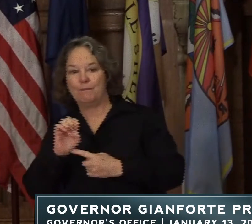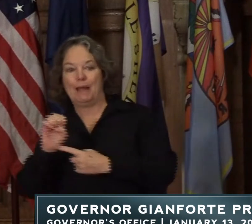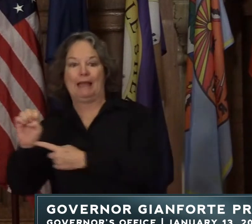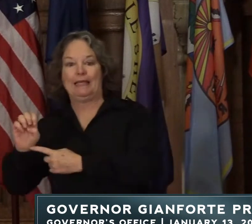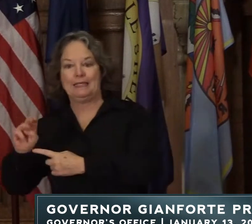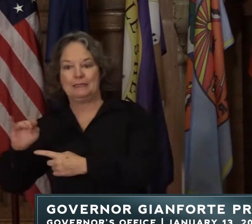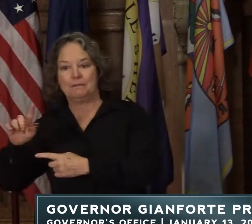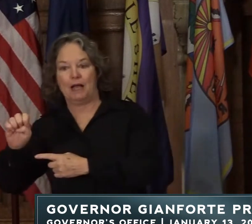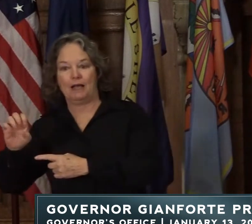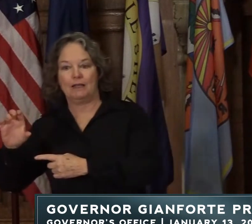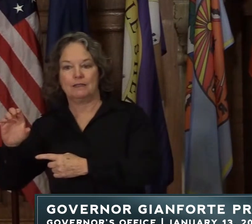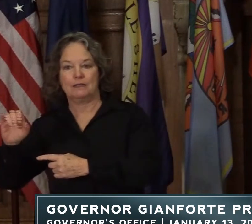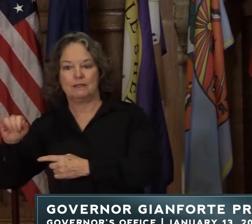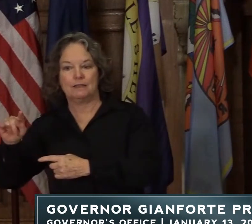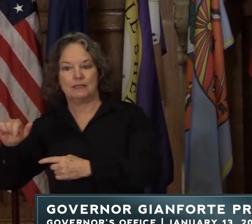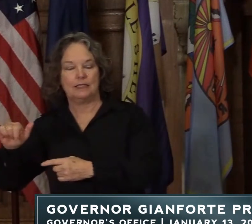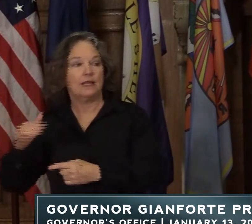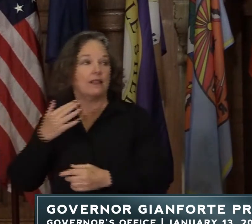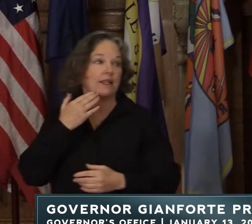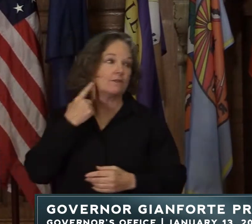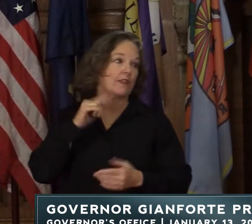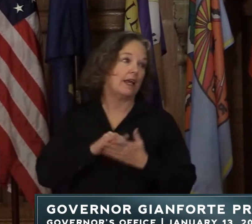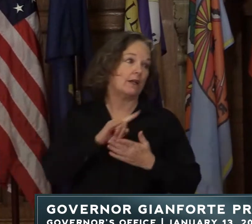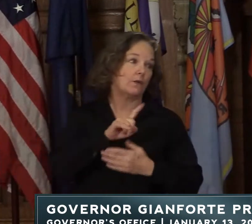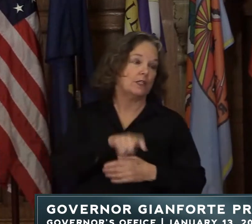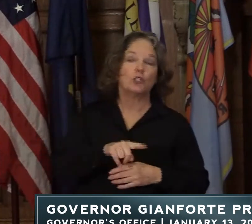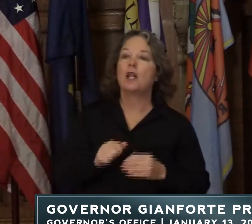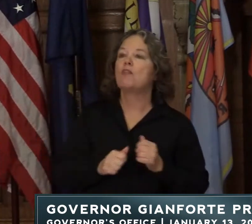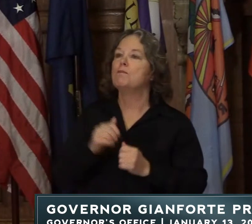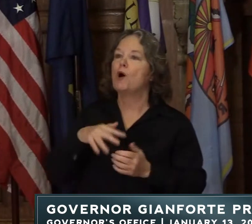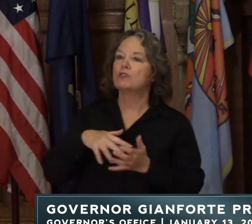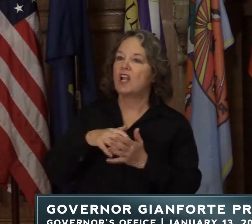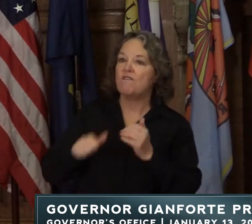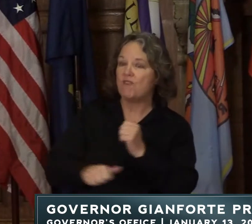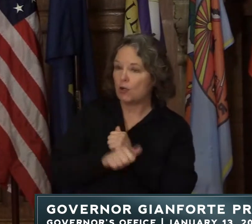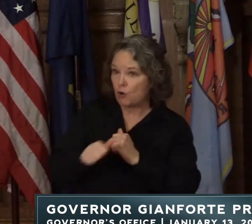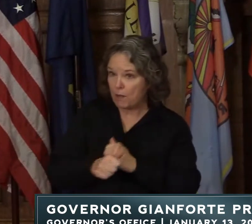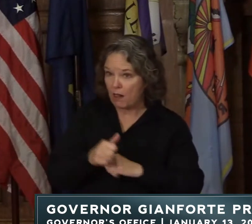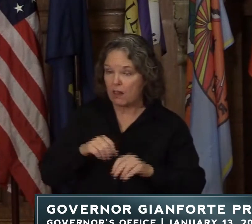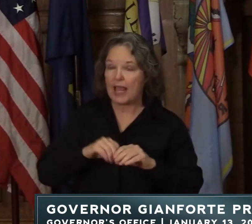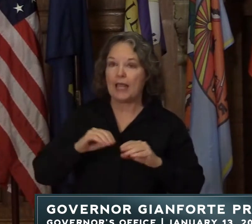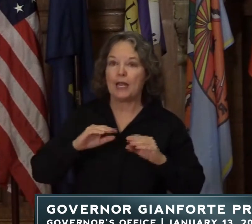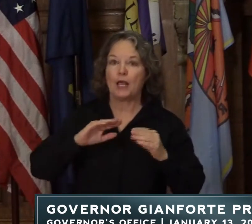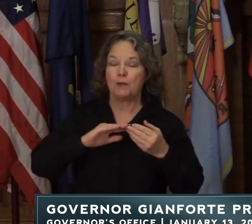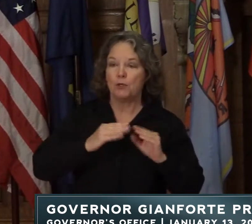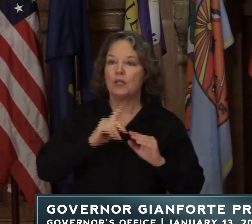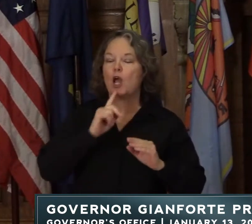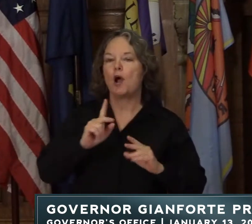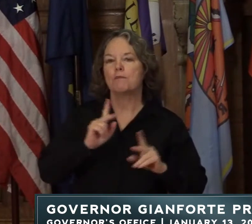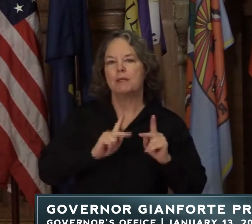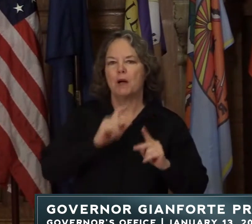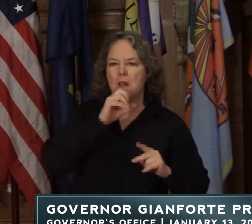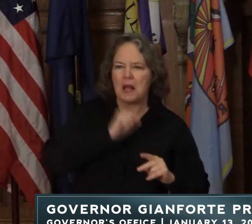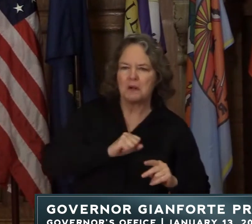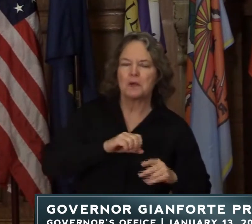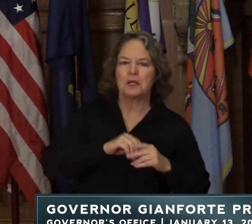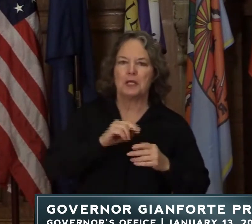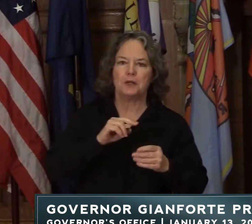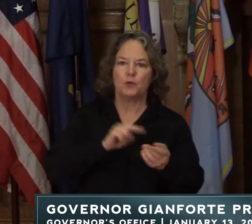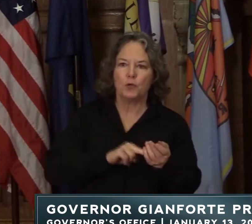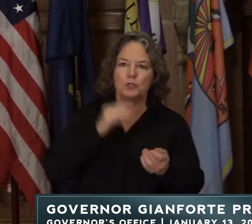to 1B? So thank you for the question. I mean, the most vulnerable in our communities are people elderly in nursing homes and long-term